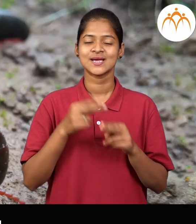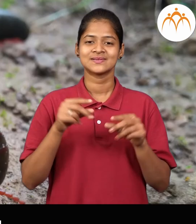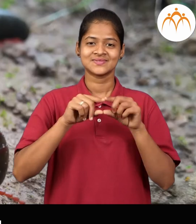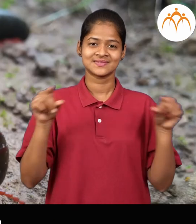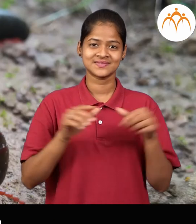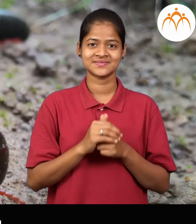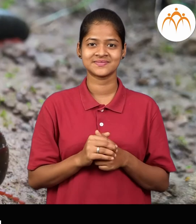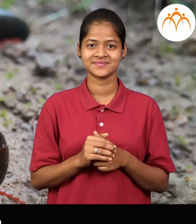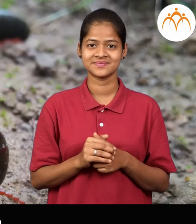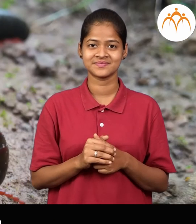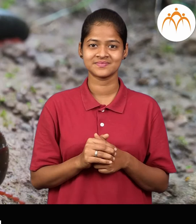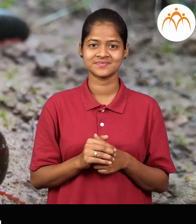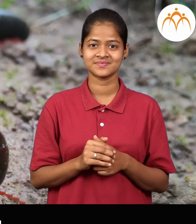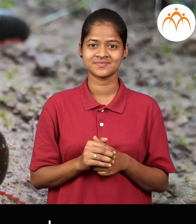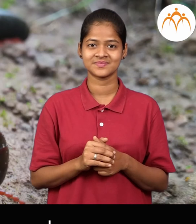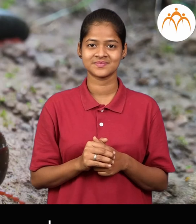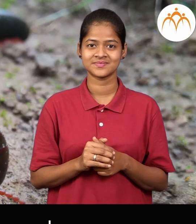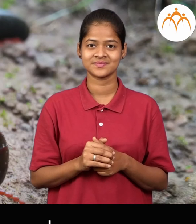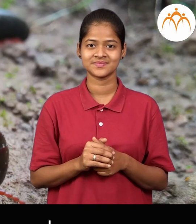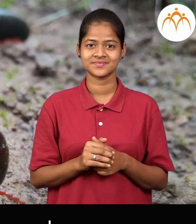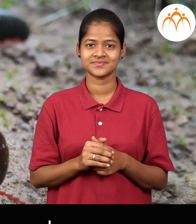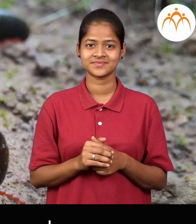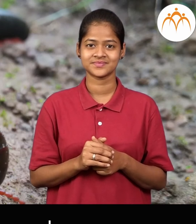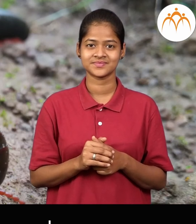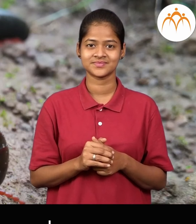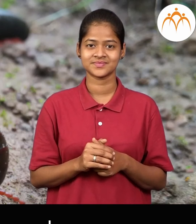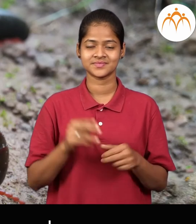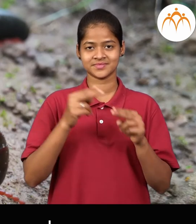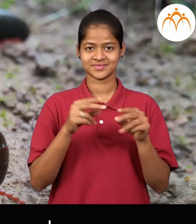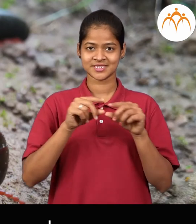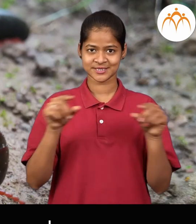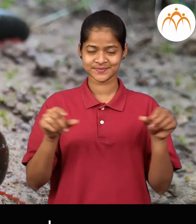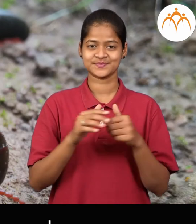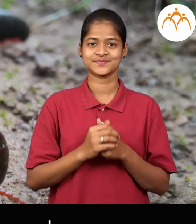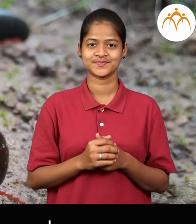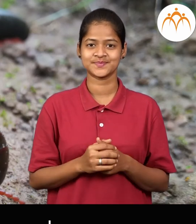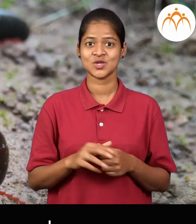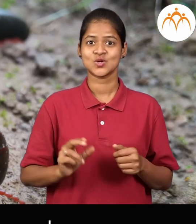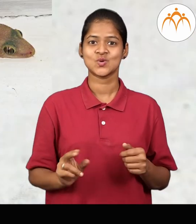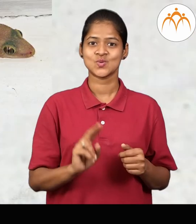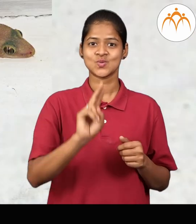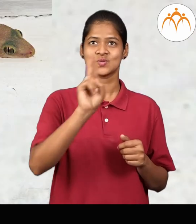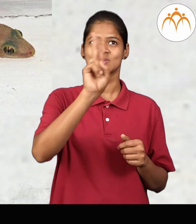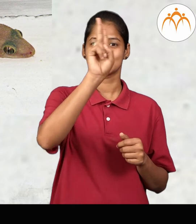Milliped. Milliped has many legs. Lizard.